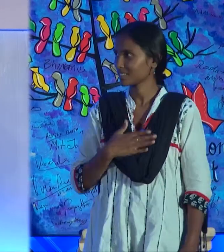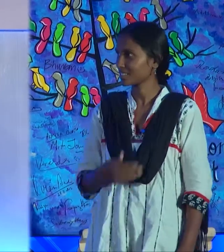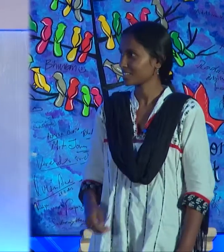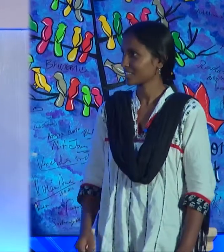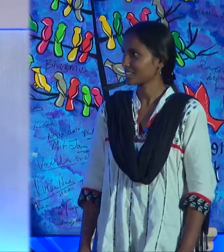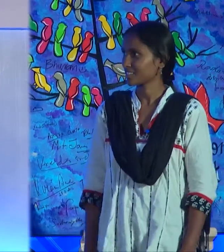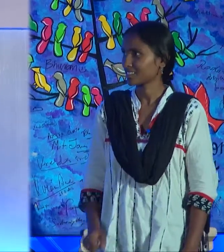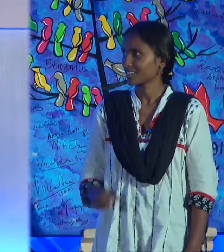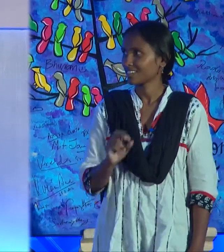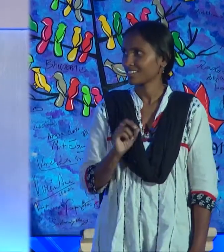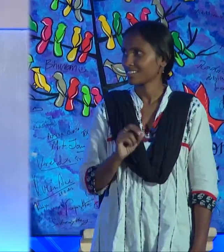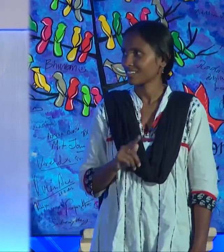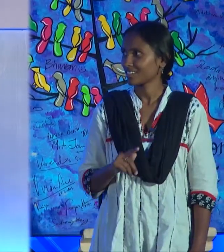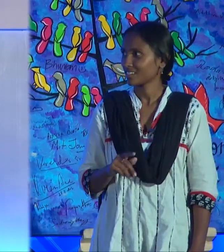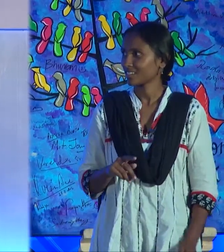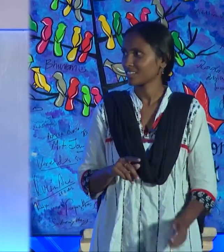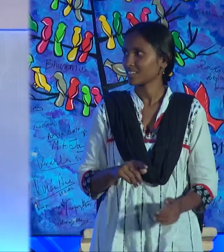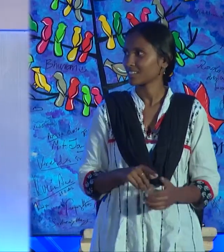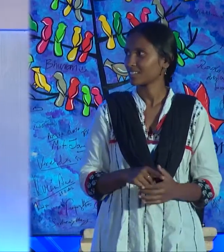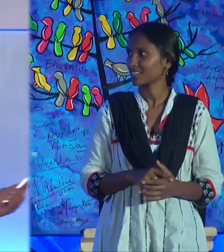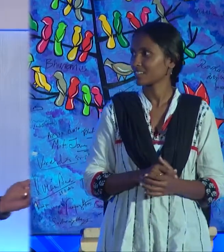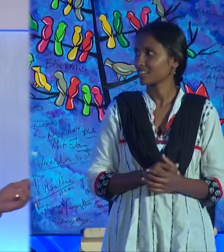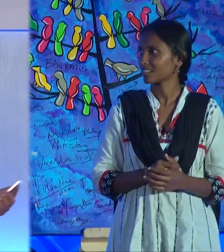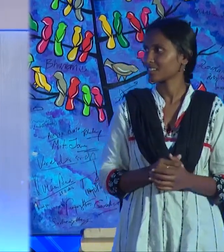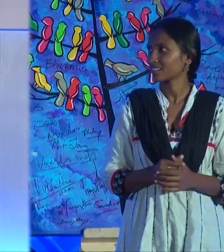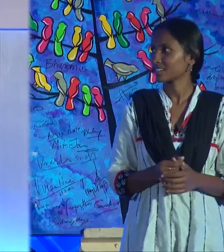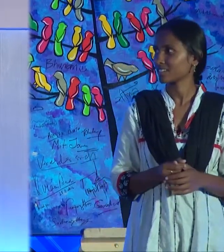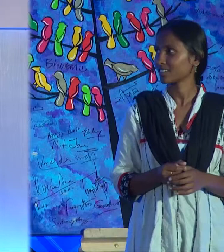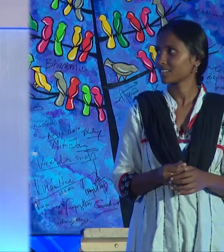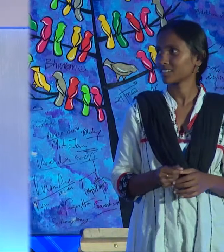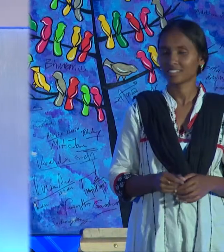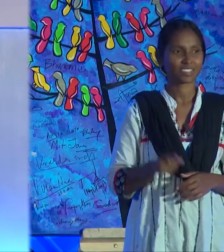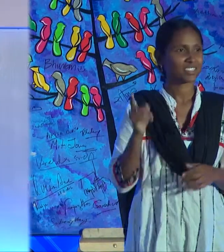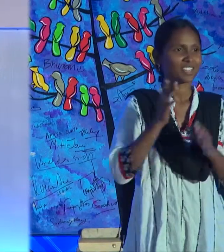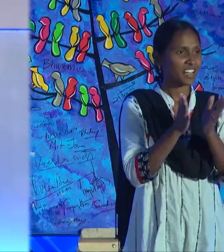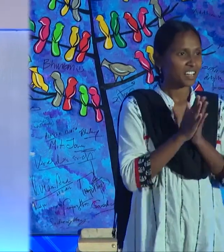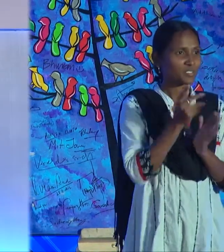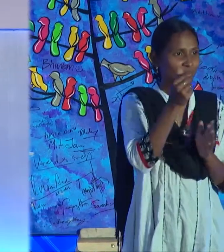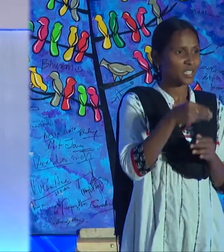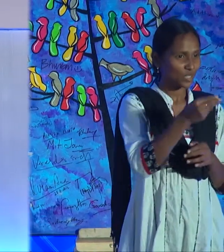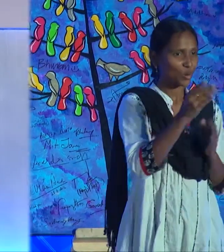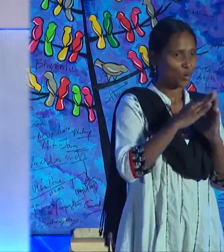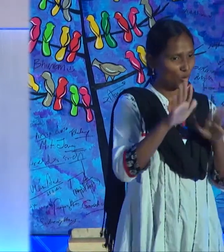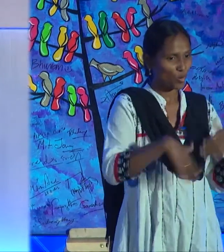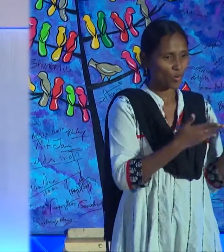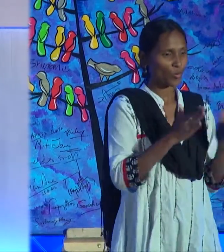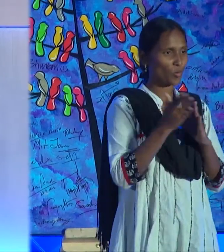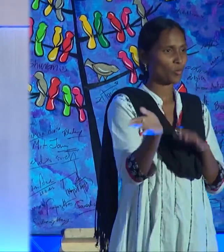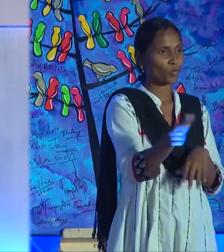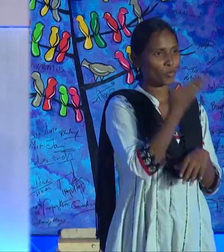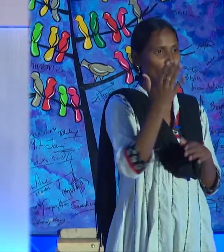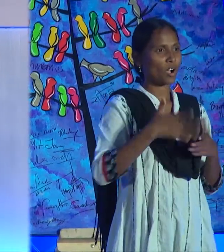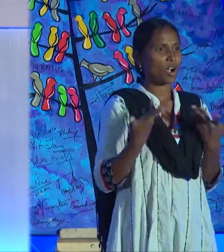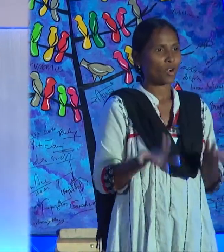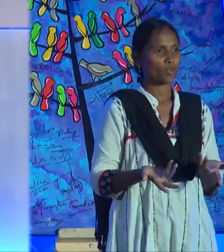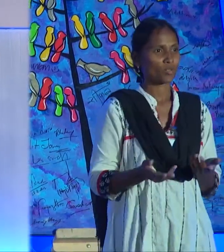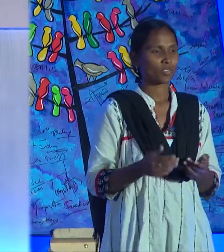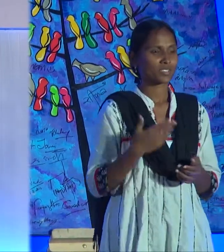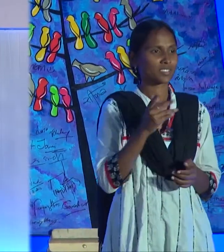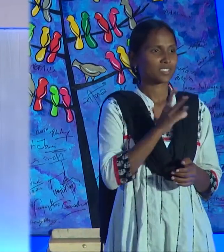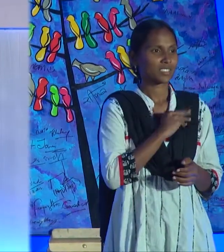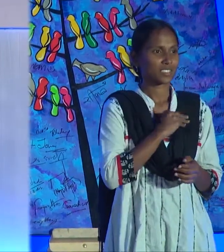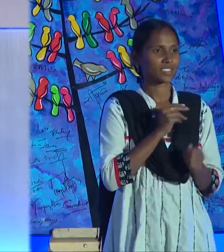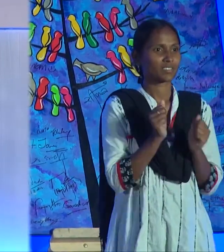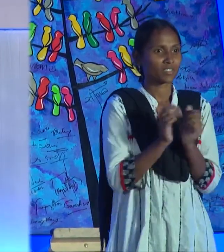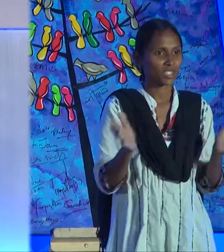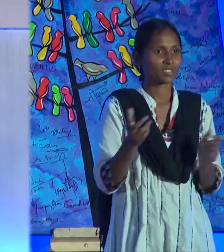okay, and? And I was like, they don't even ask whether we have money to go back home or not. And I have to, get scared, go and